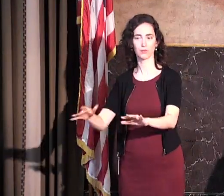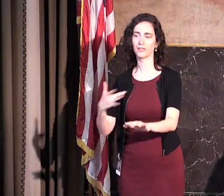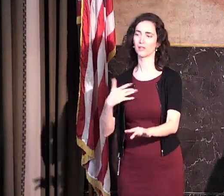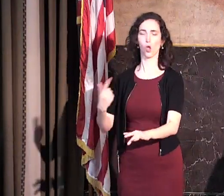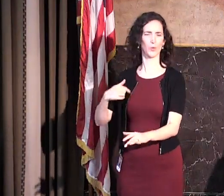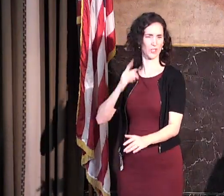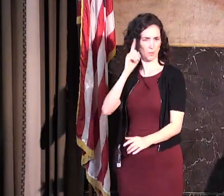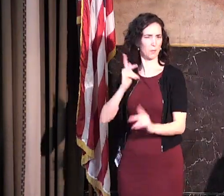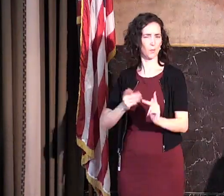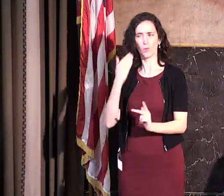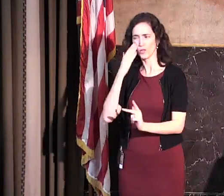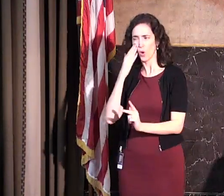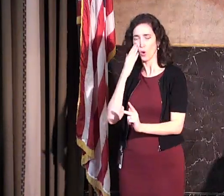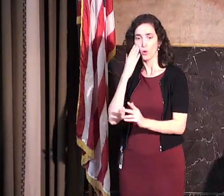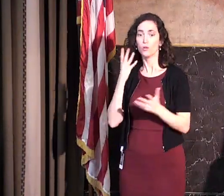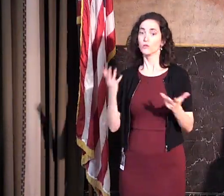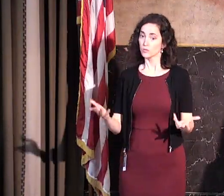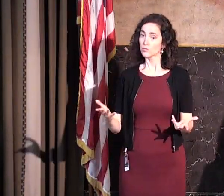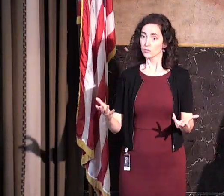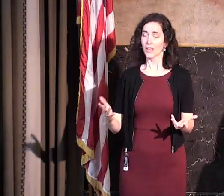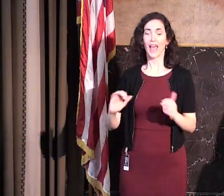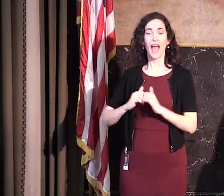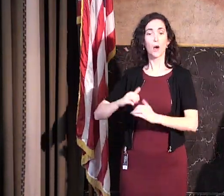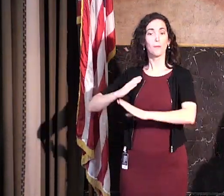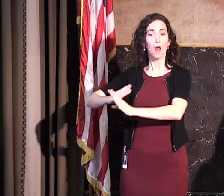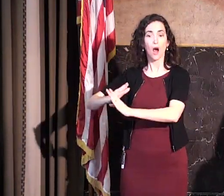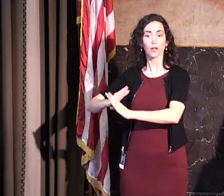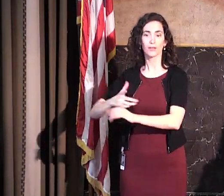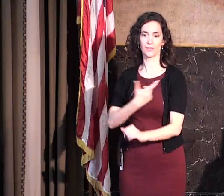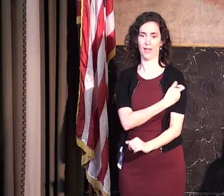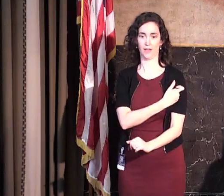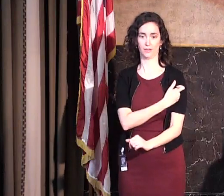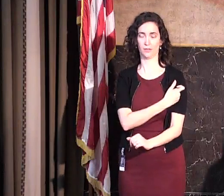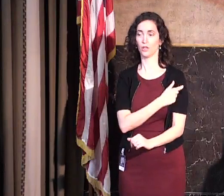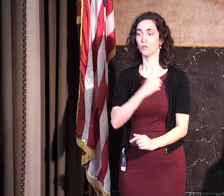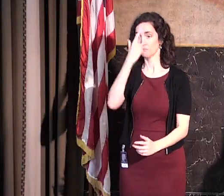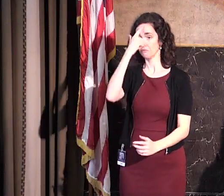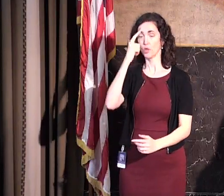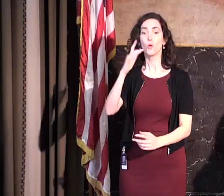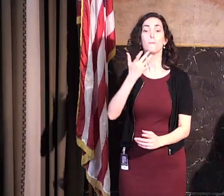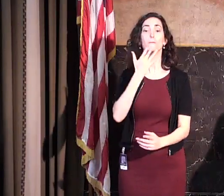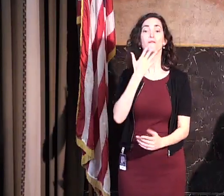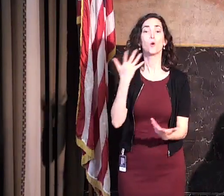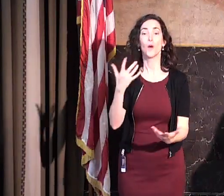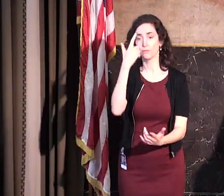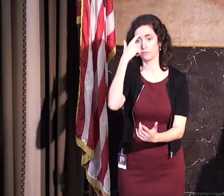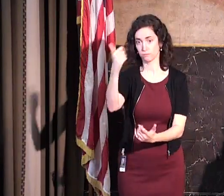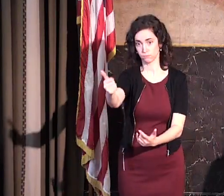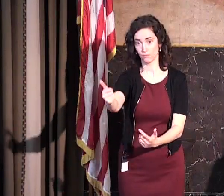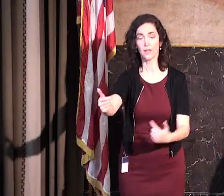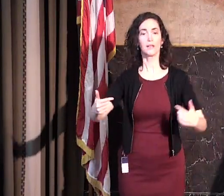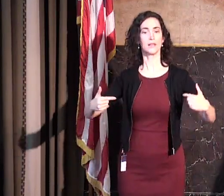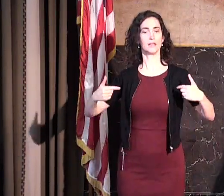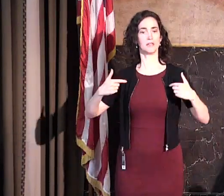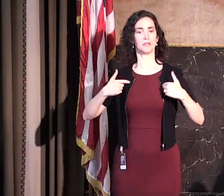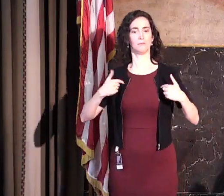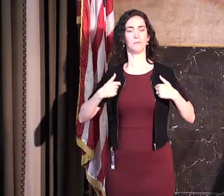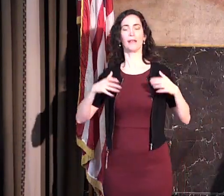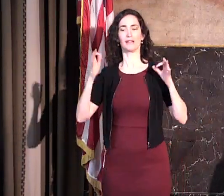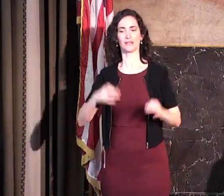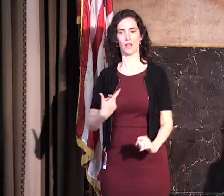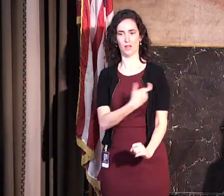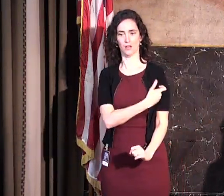you choose? I choose vaccination. I will sit in Tiger Stadium. I will watch our vaccinated team play